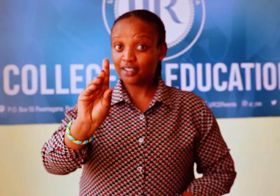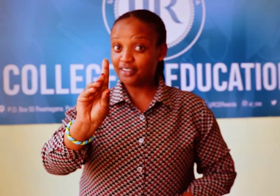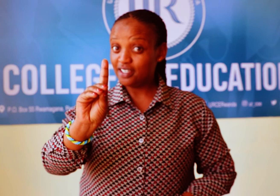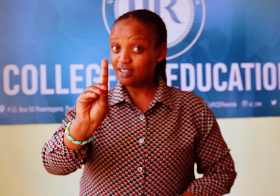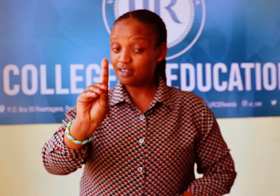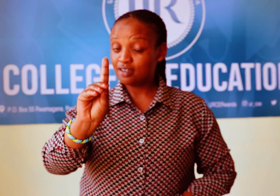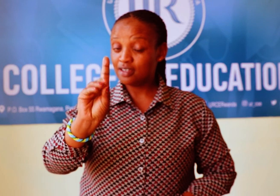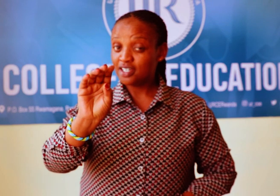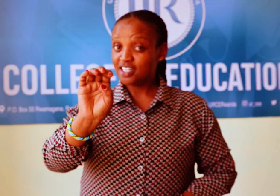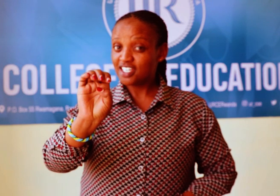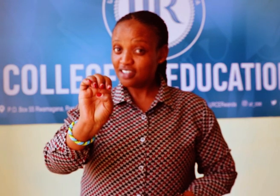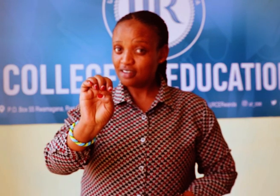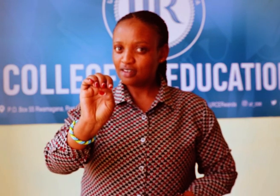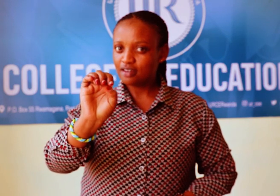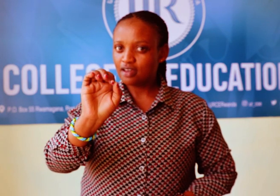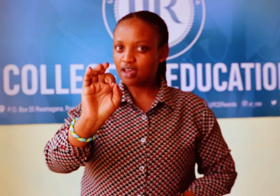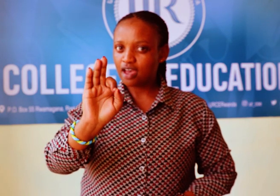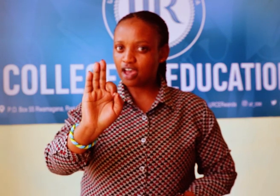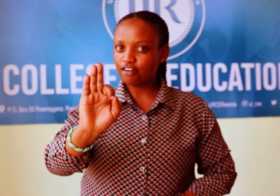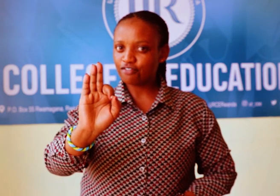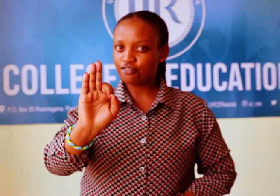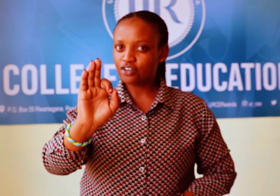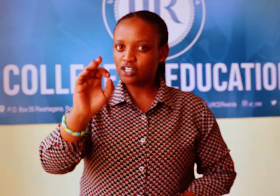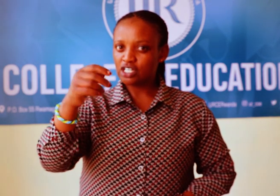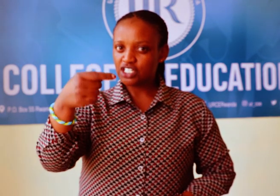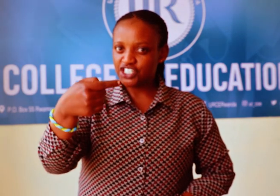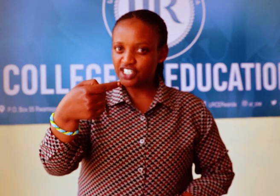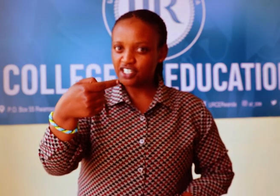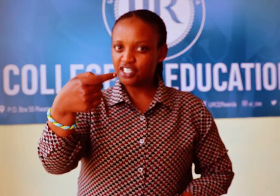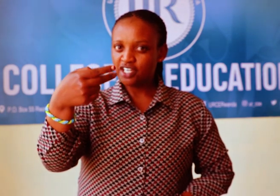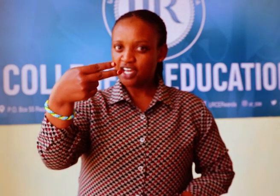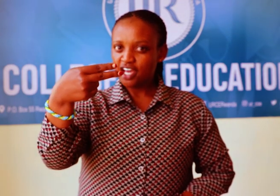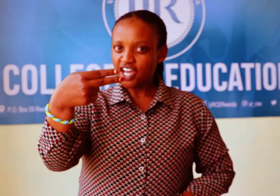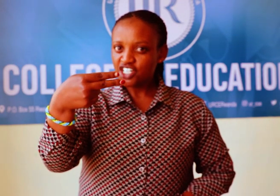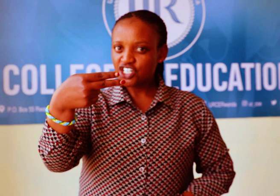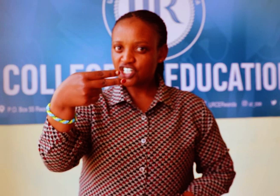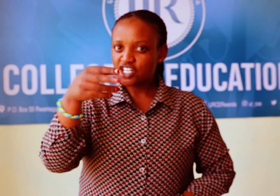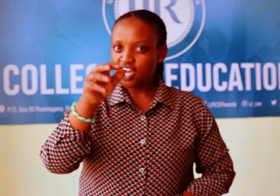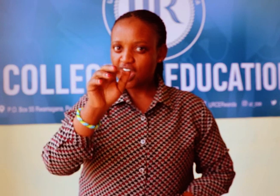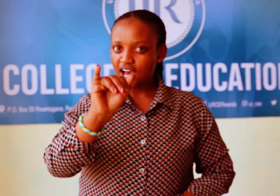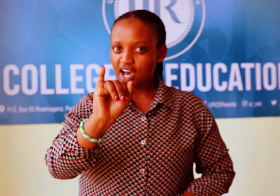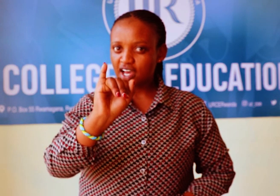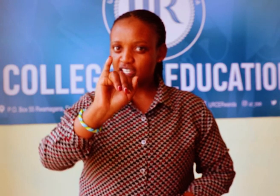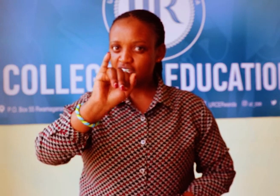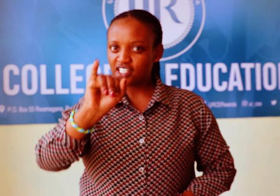D, E, F, G, H, I,